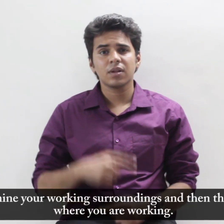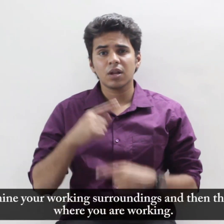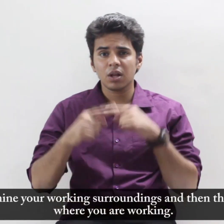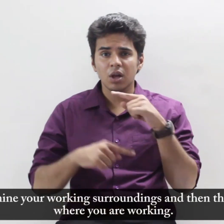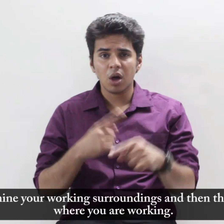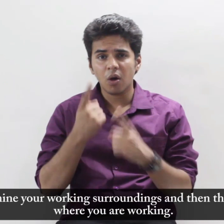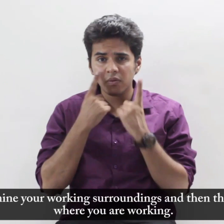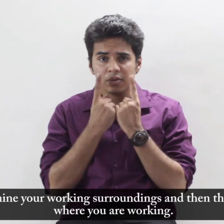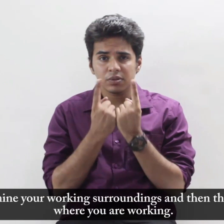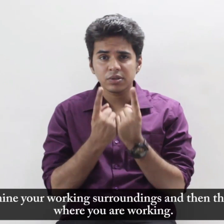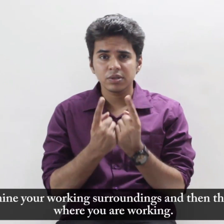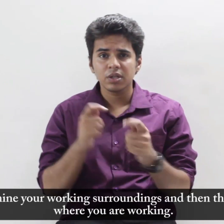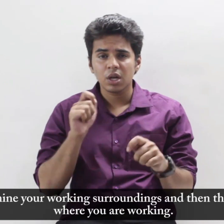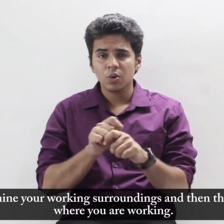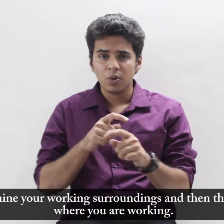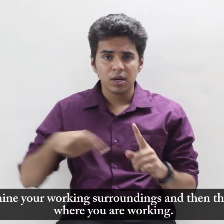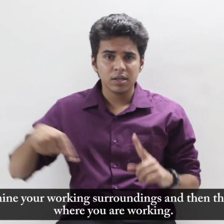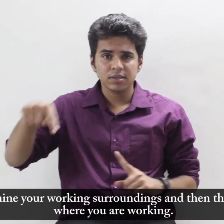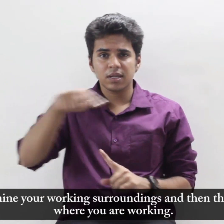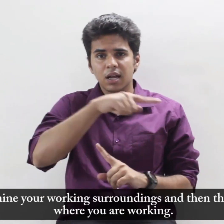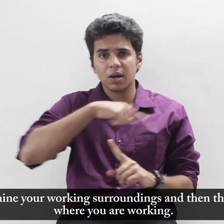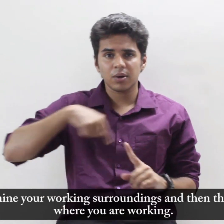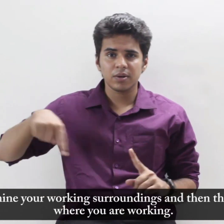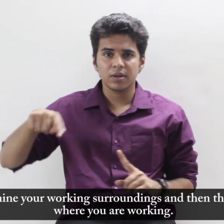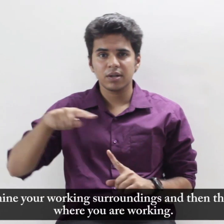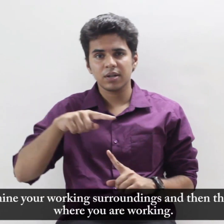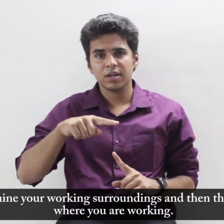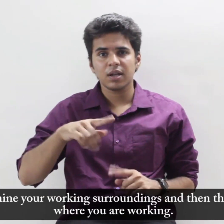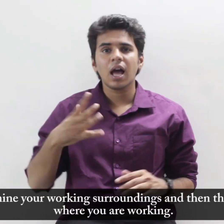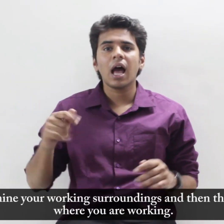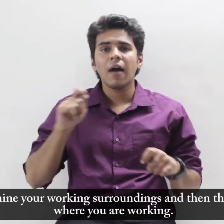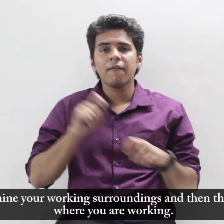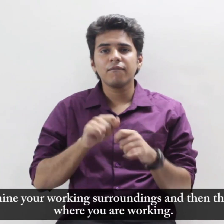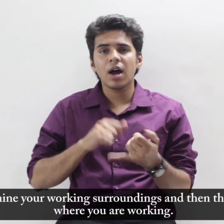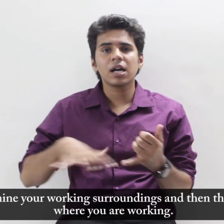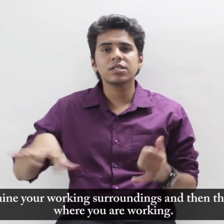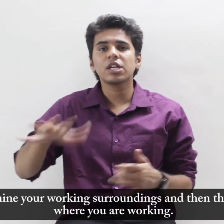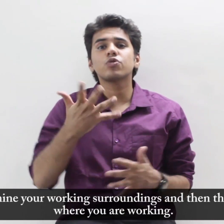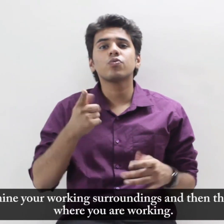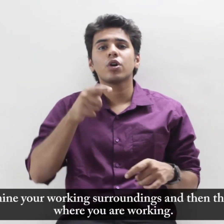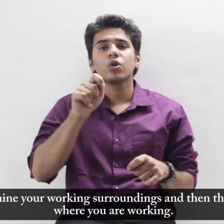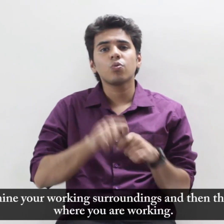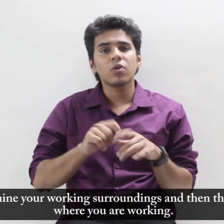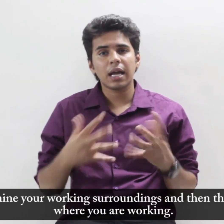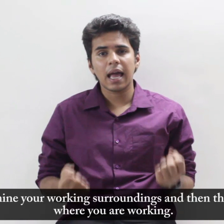Always examine your working surroundings and then the workstation where you are working.